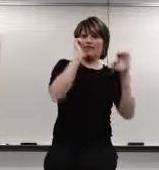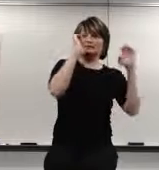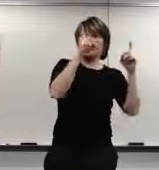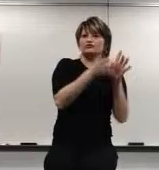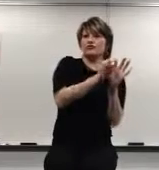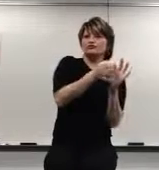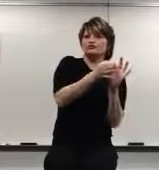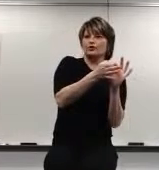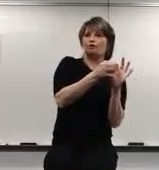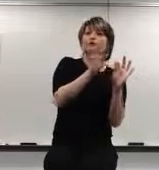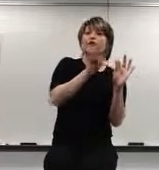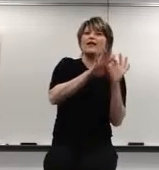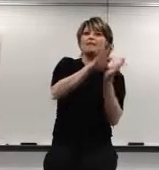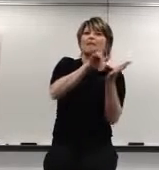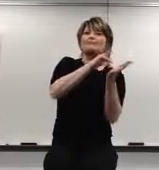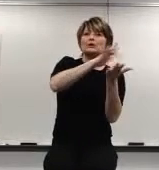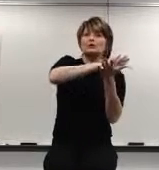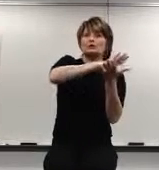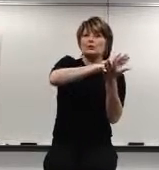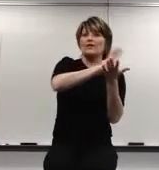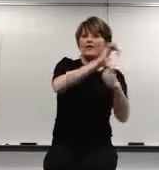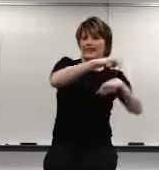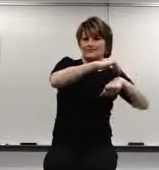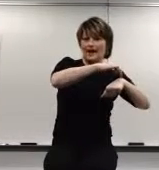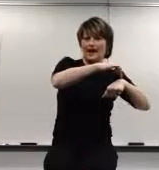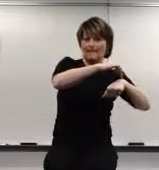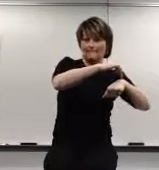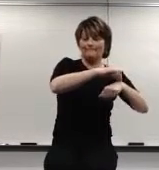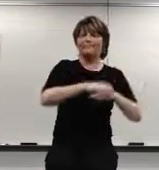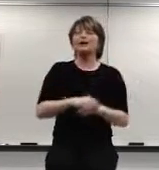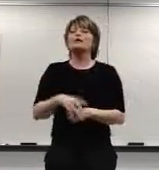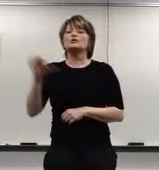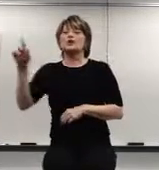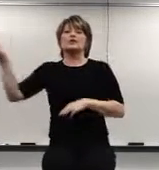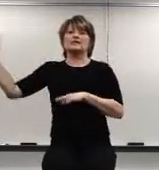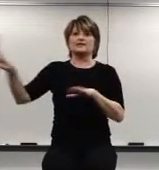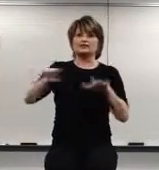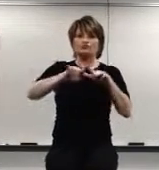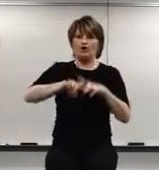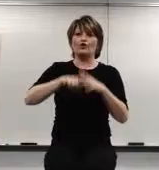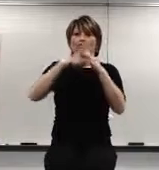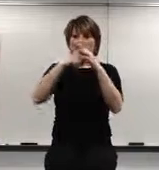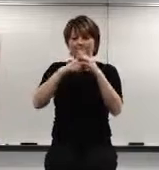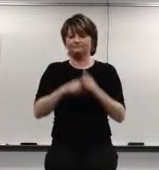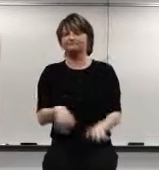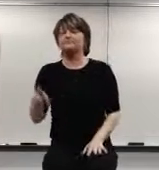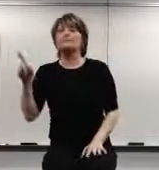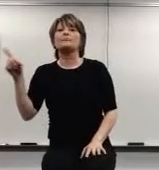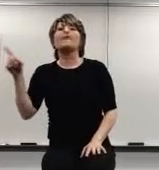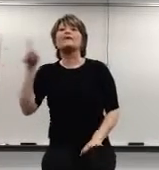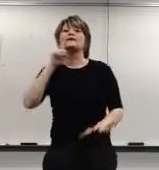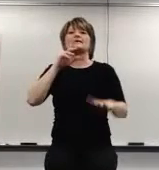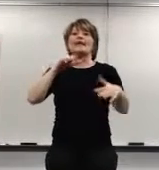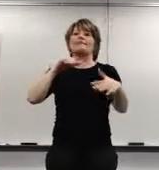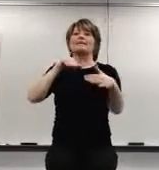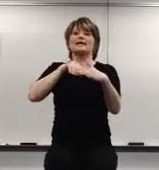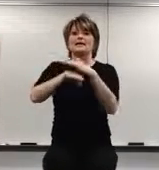So I was working as an educational interpreter in middle school at that time. So he moved